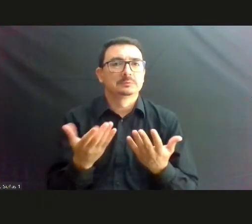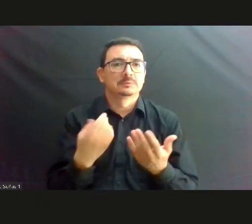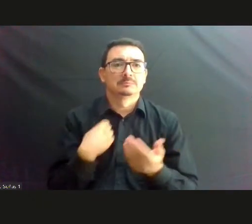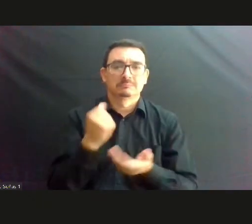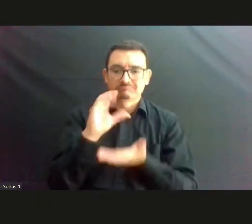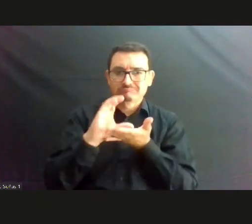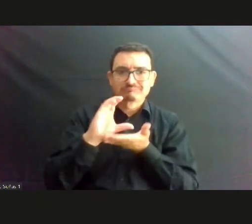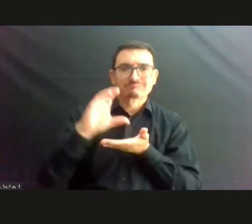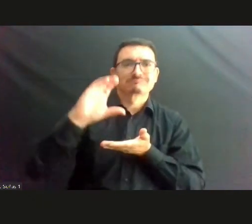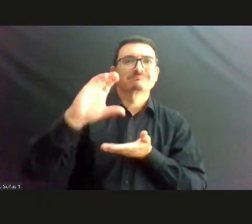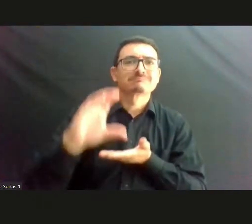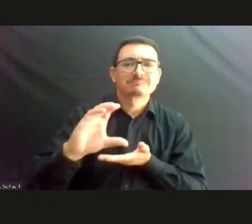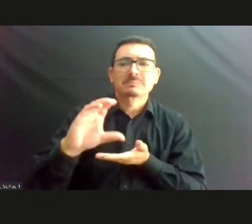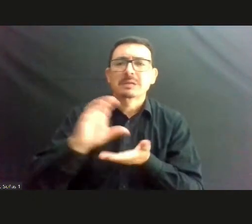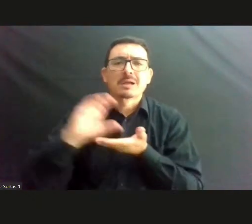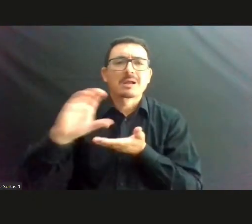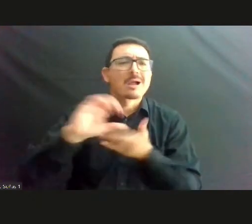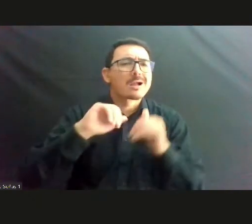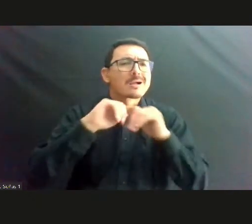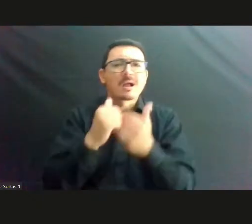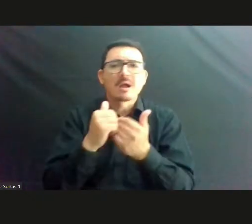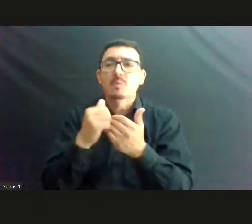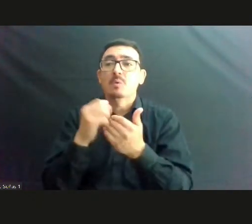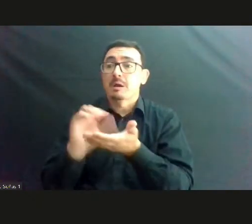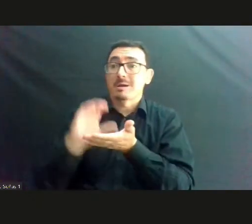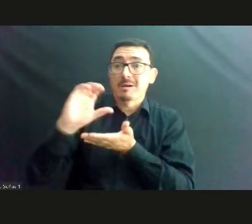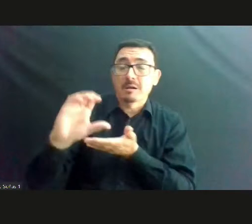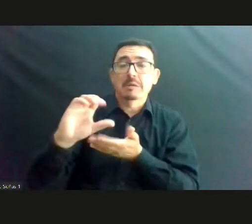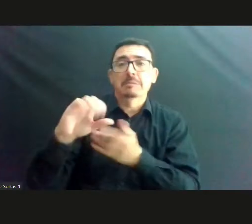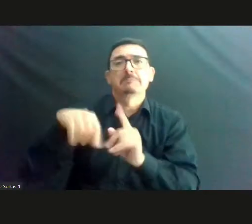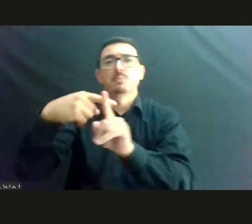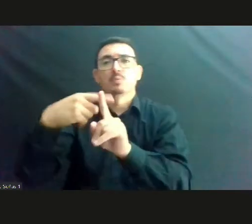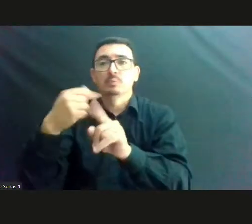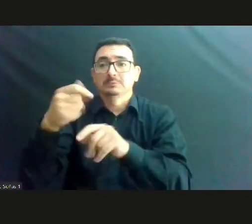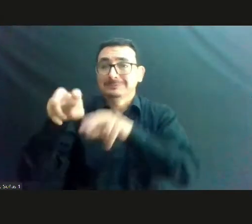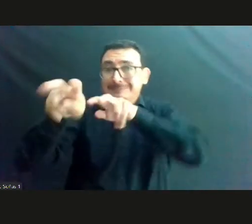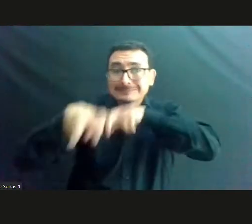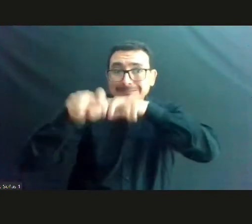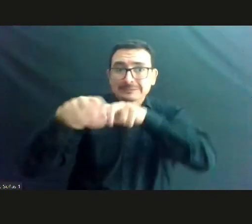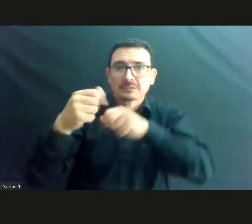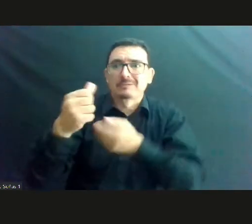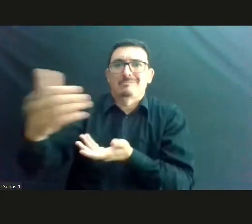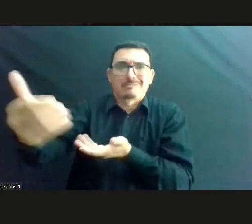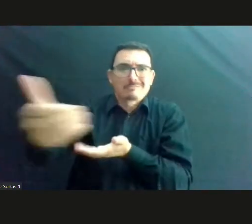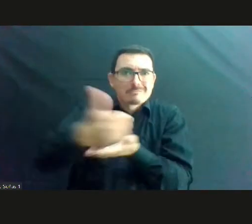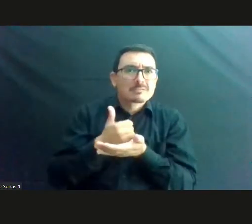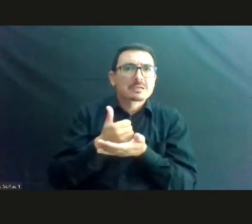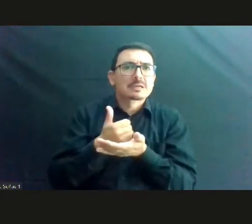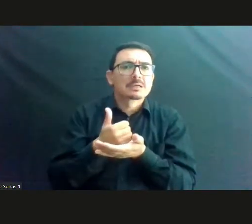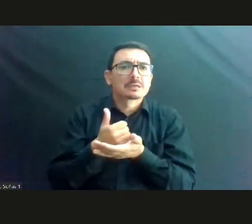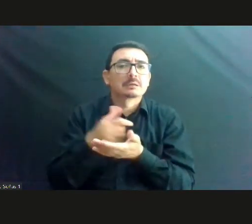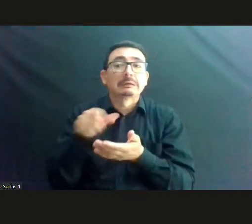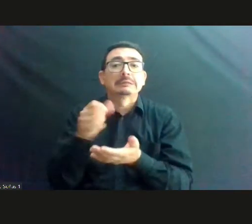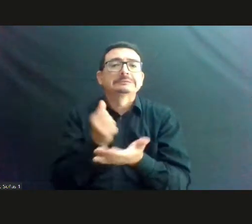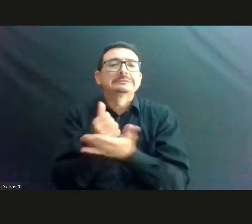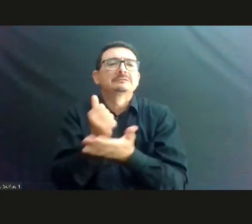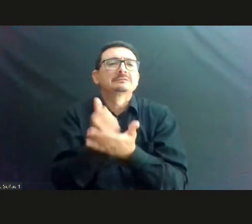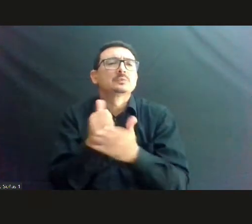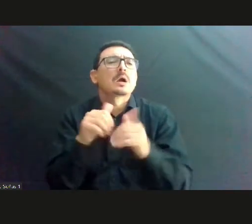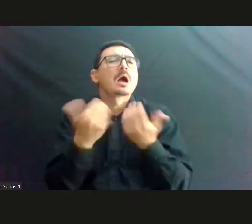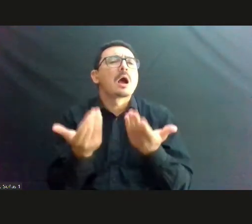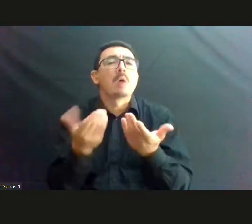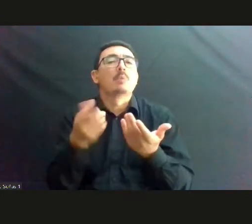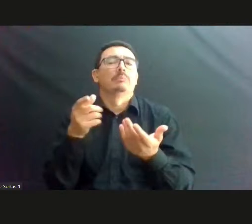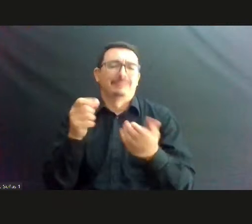activities, services can determine a country's export competitiveness, a